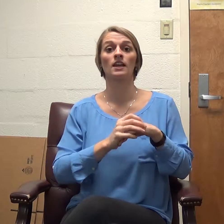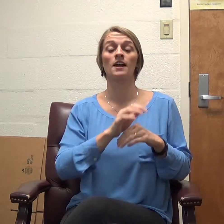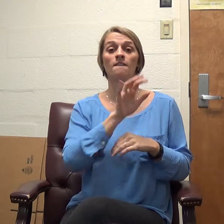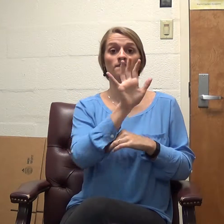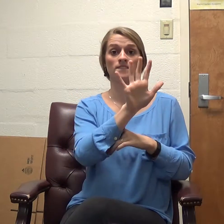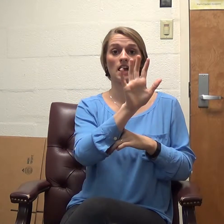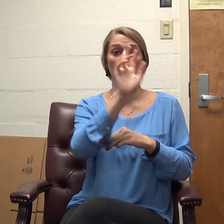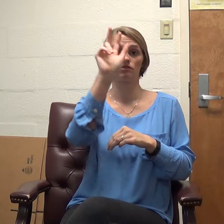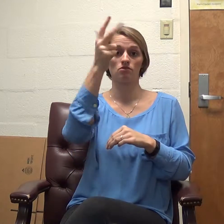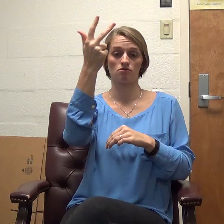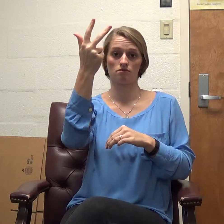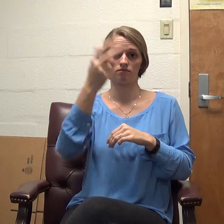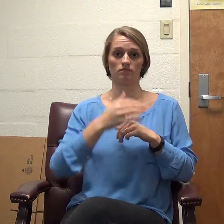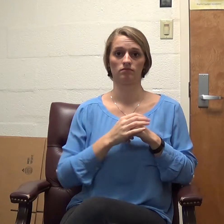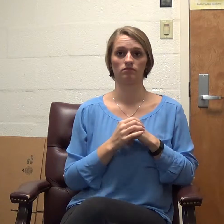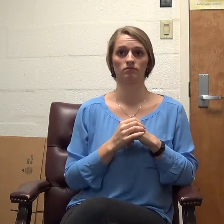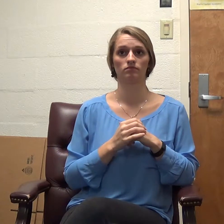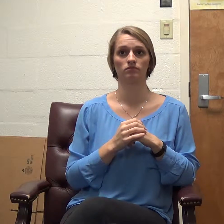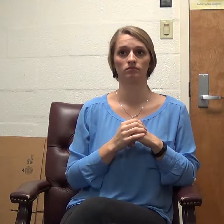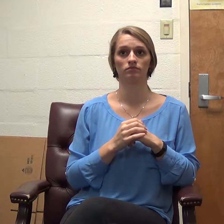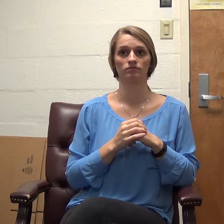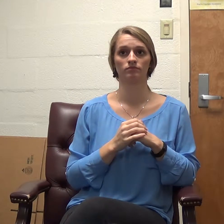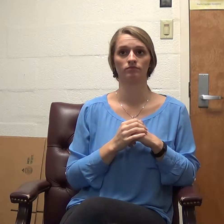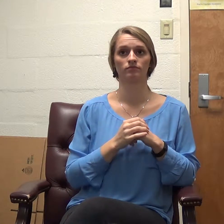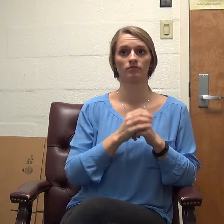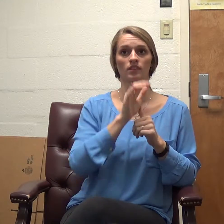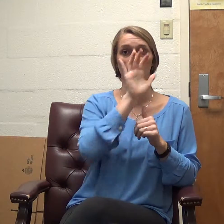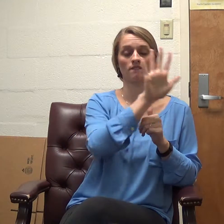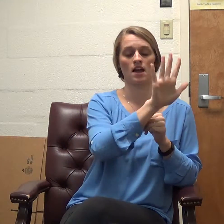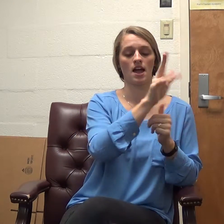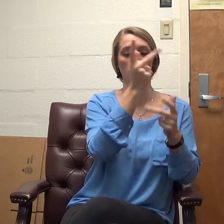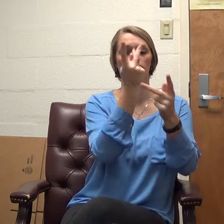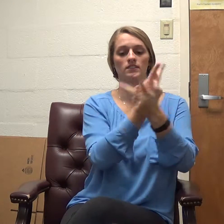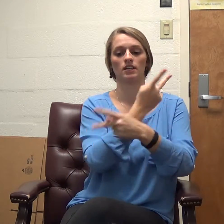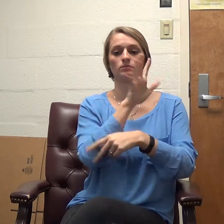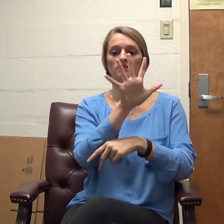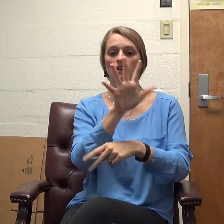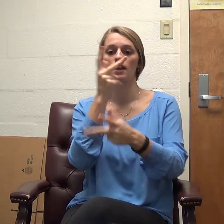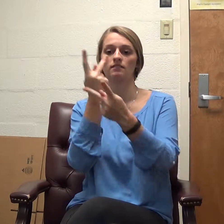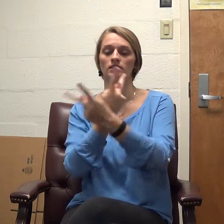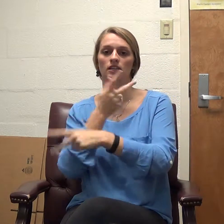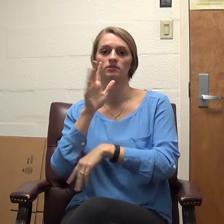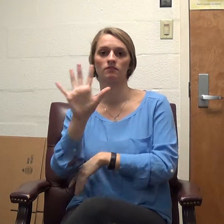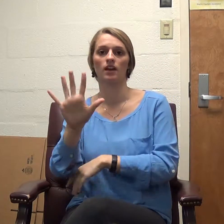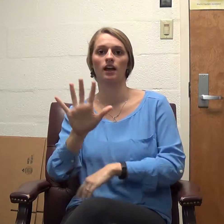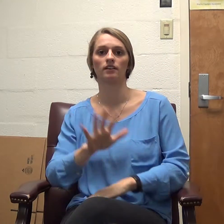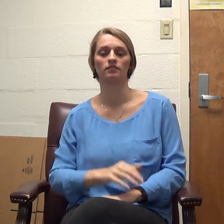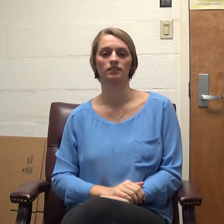that's equal to 5 times 5 times 5, which